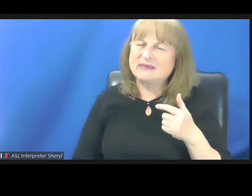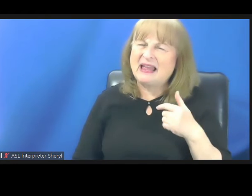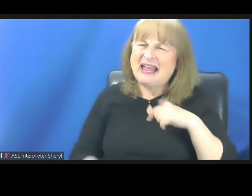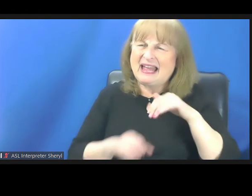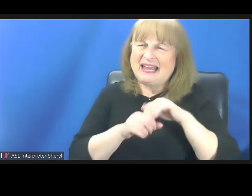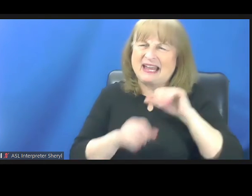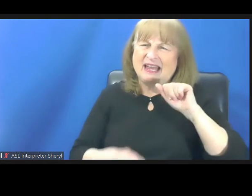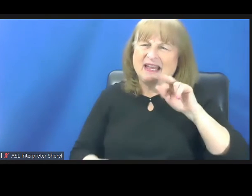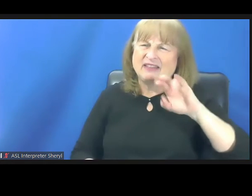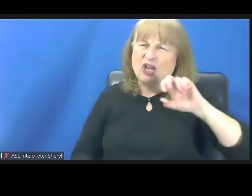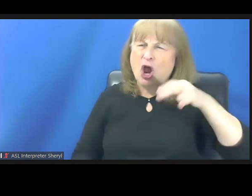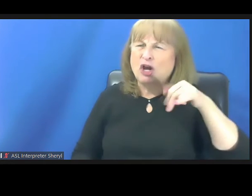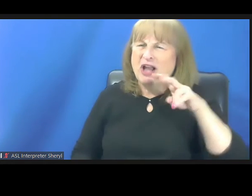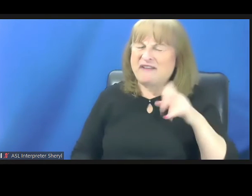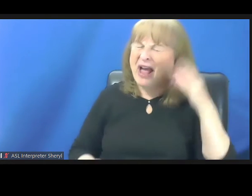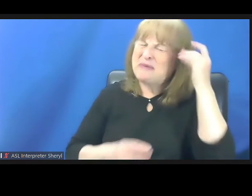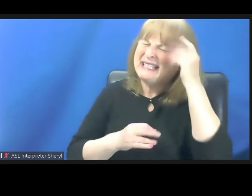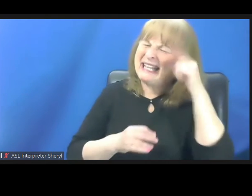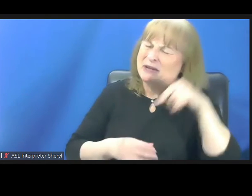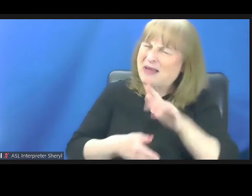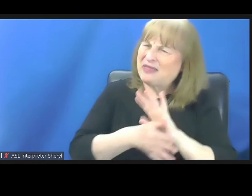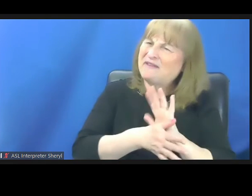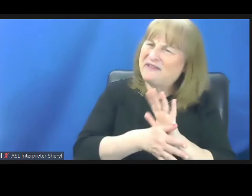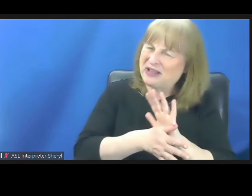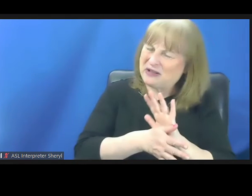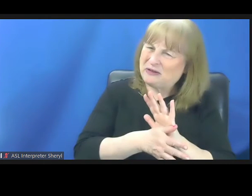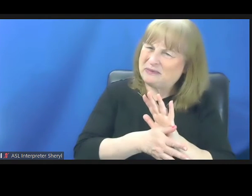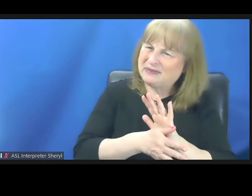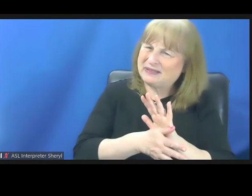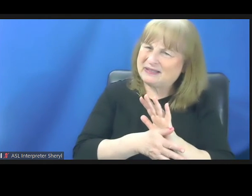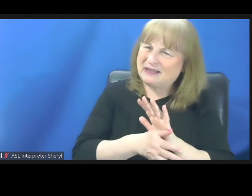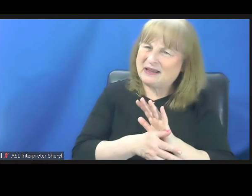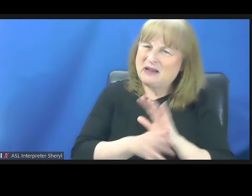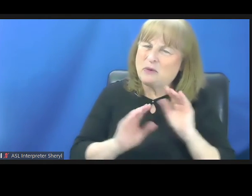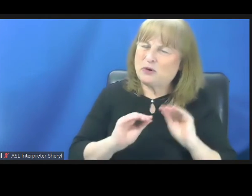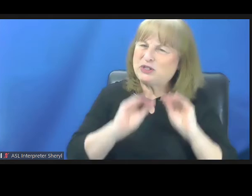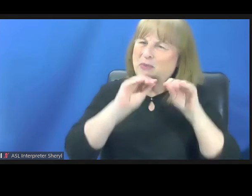coming into this conversation thinking about the films being